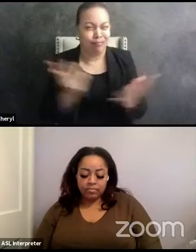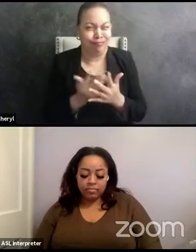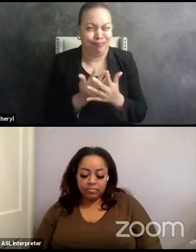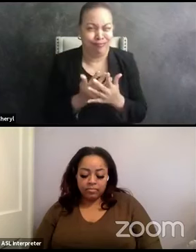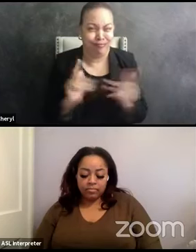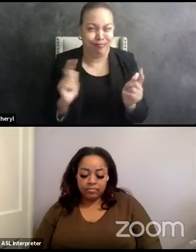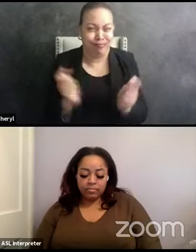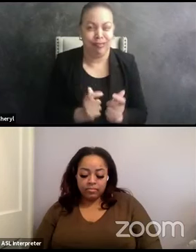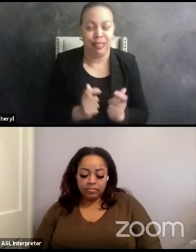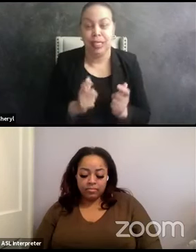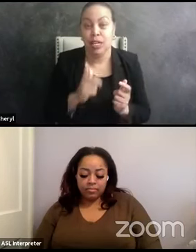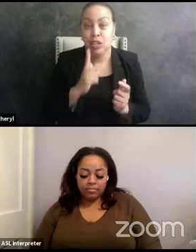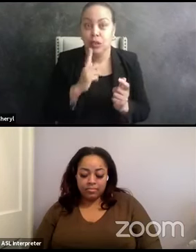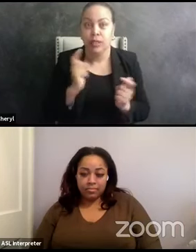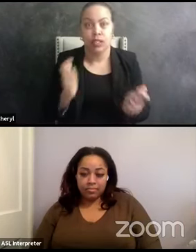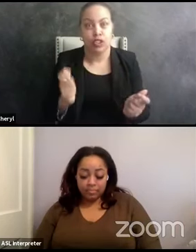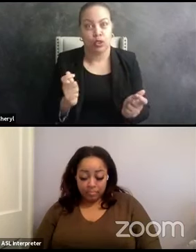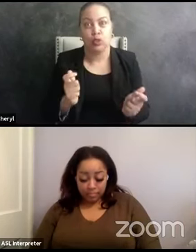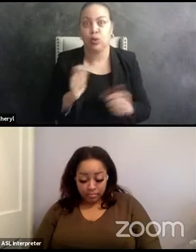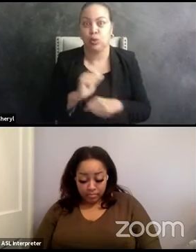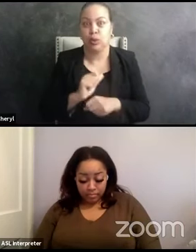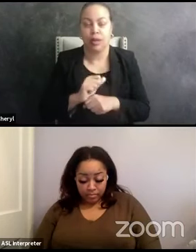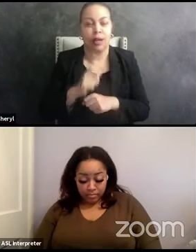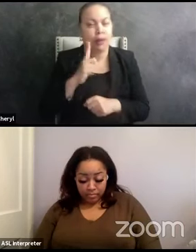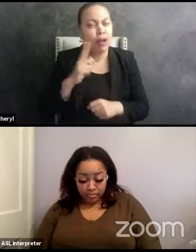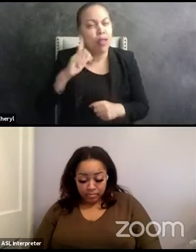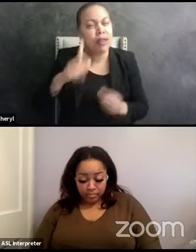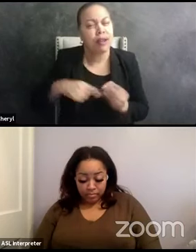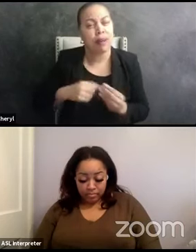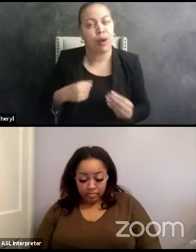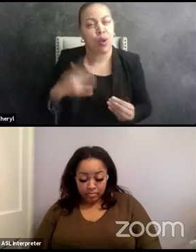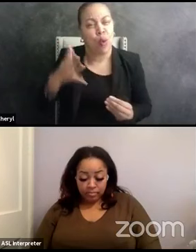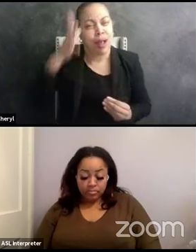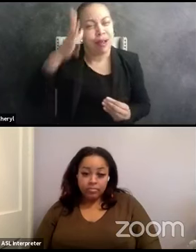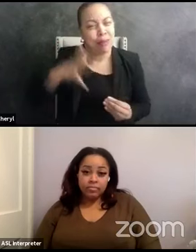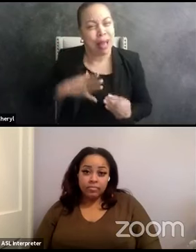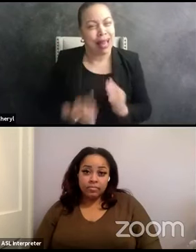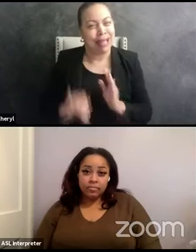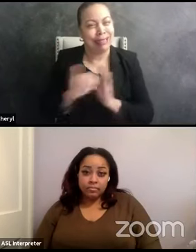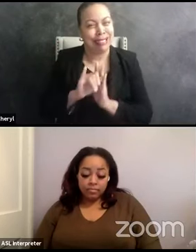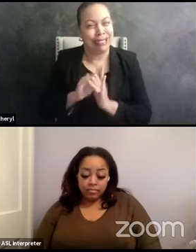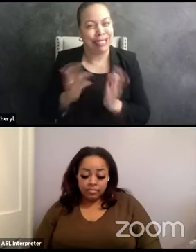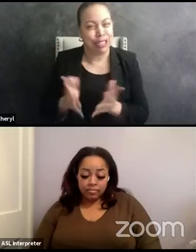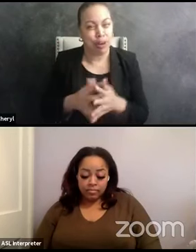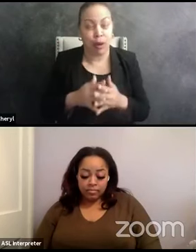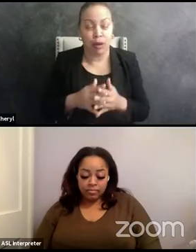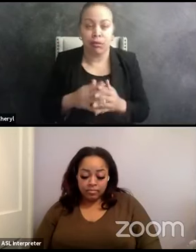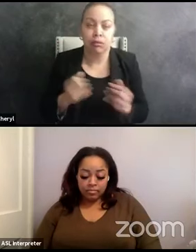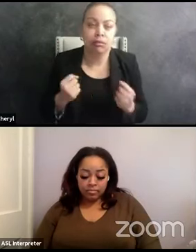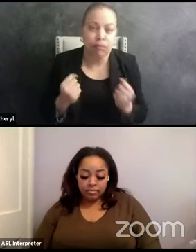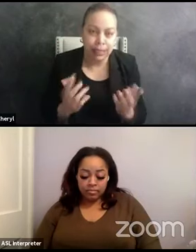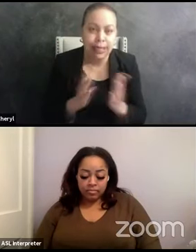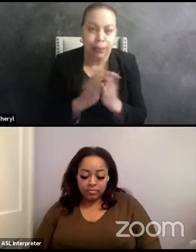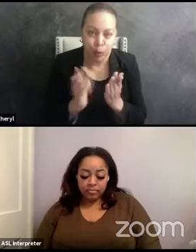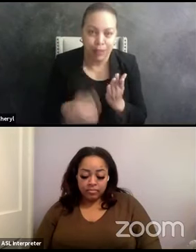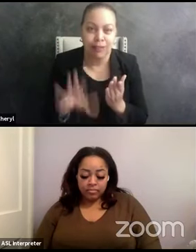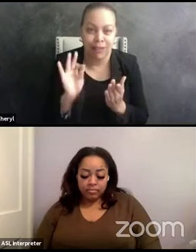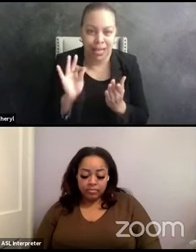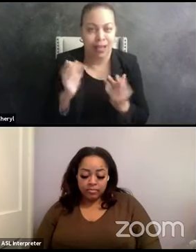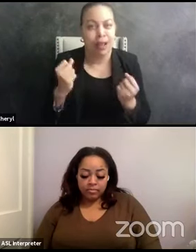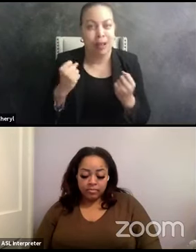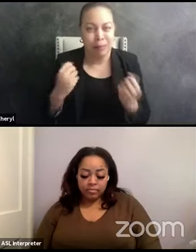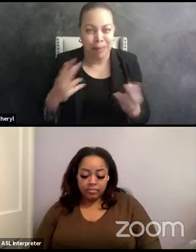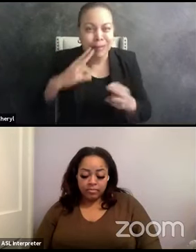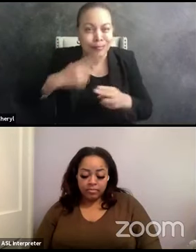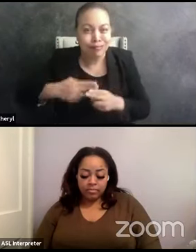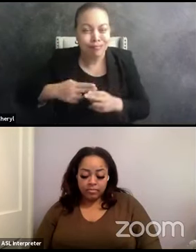it was just because, I mean, when you're thinking about white male identity in America, like, there's endless books that you can find, endless